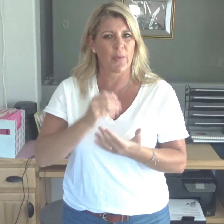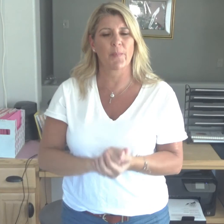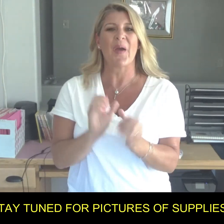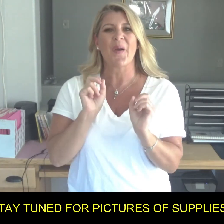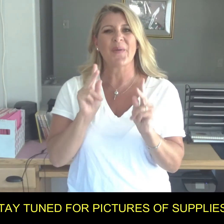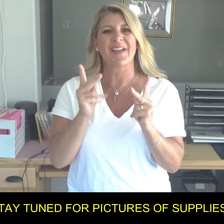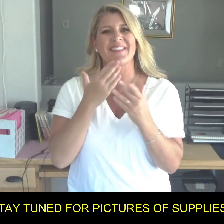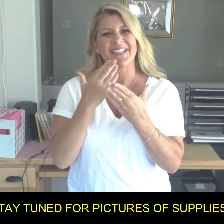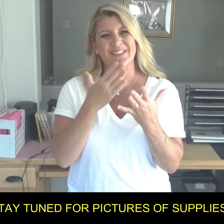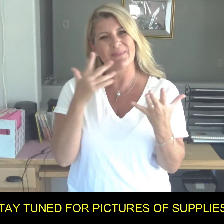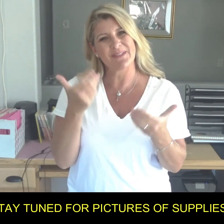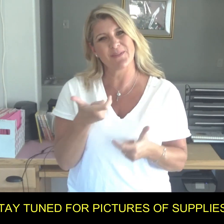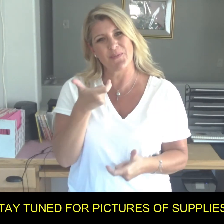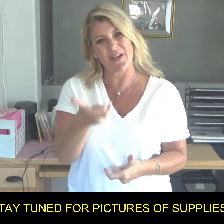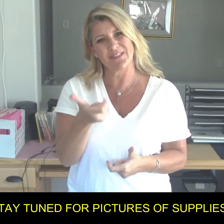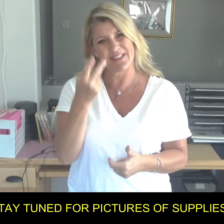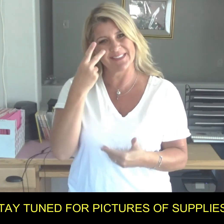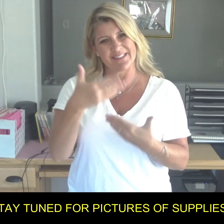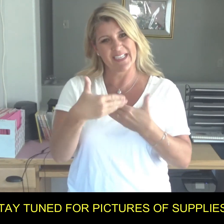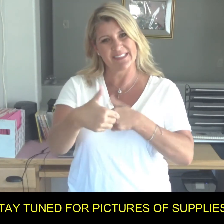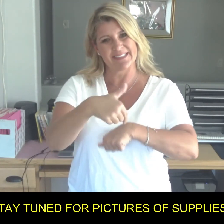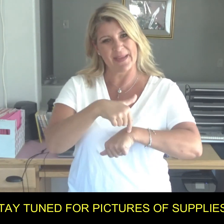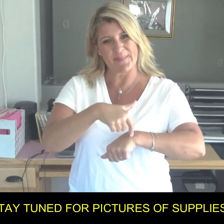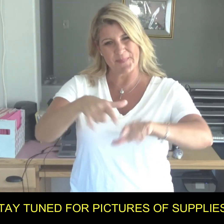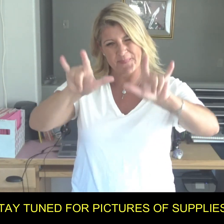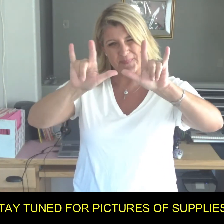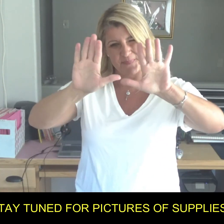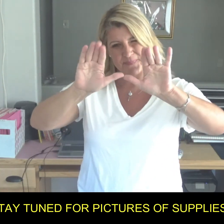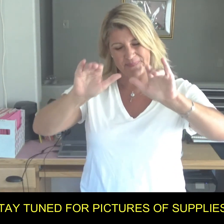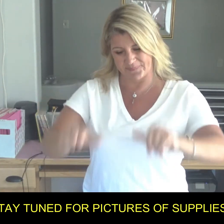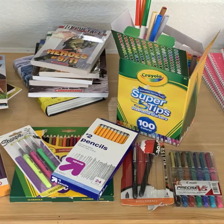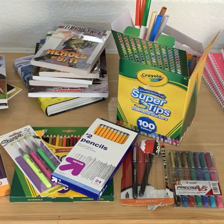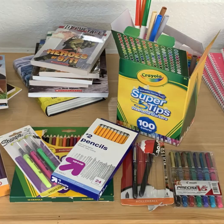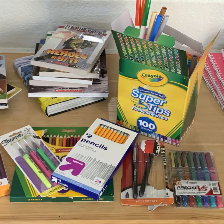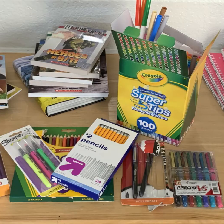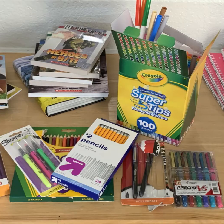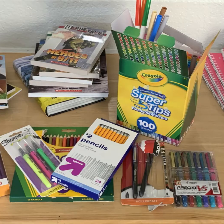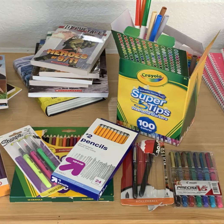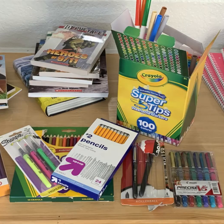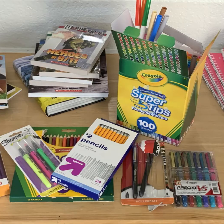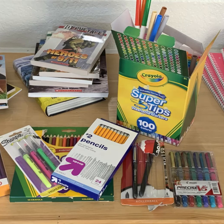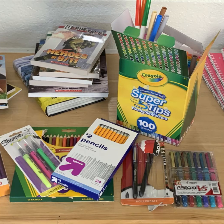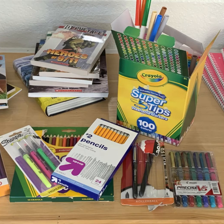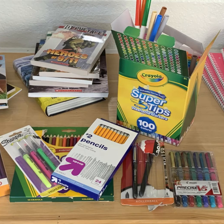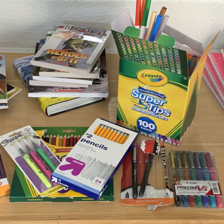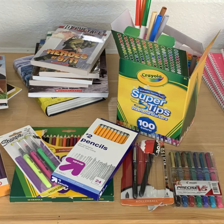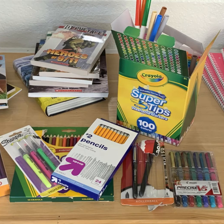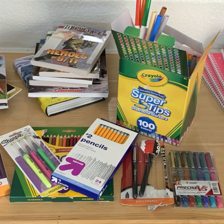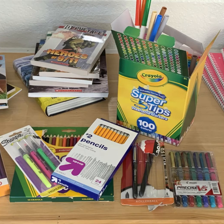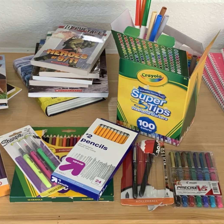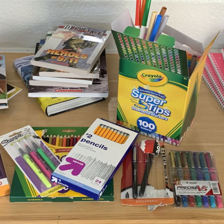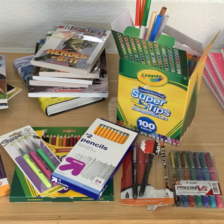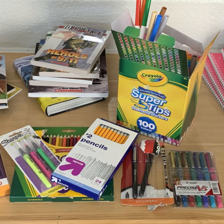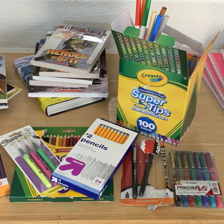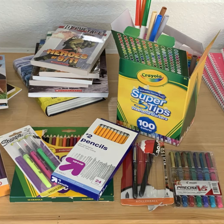have any ideas, please let me know. And thank you so much for joining. I will see you next time. Bye.